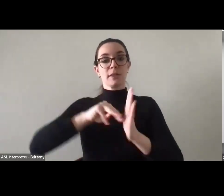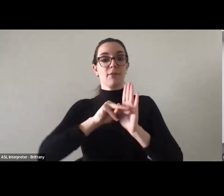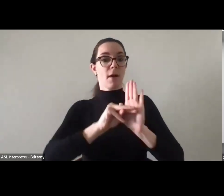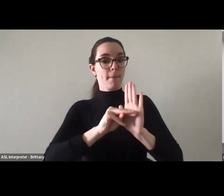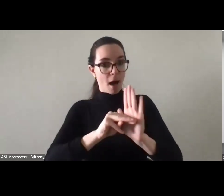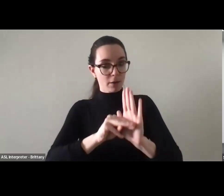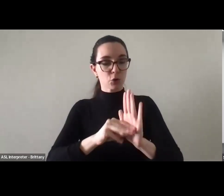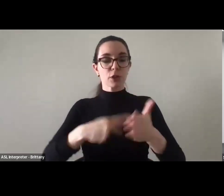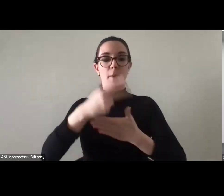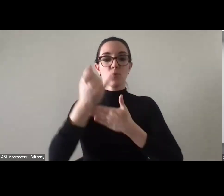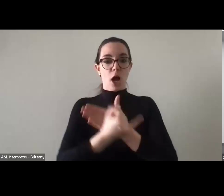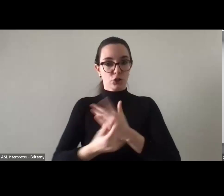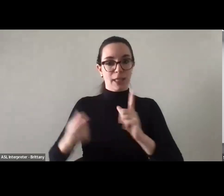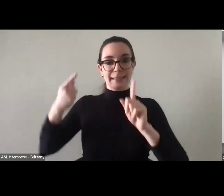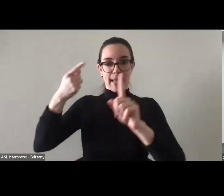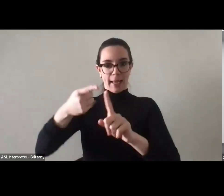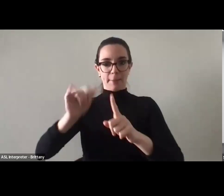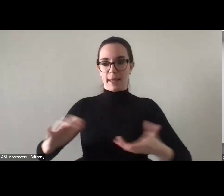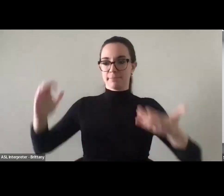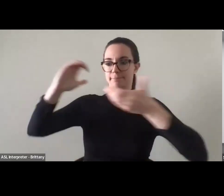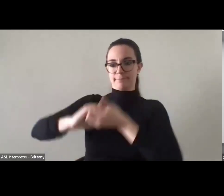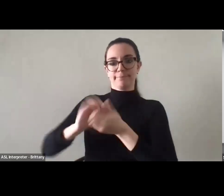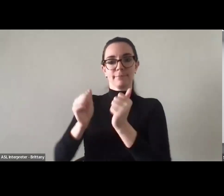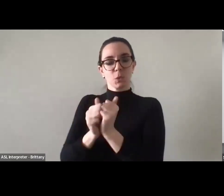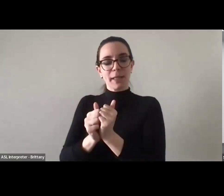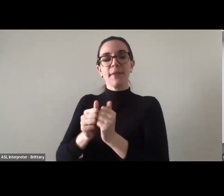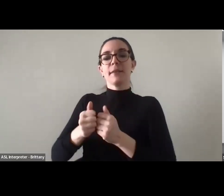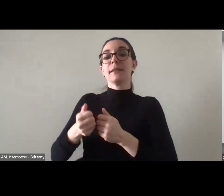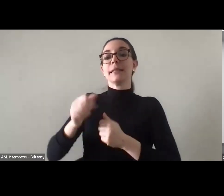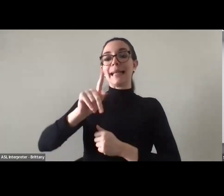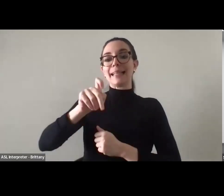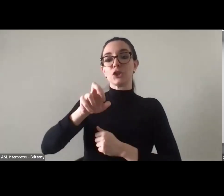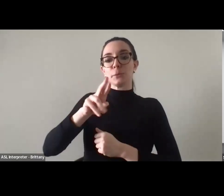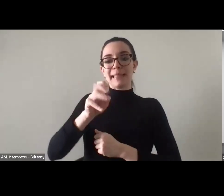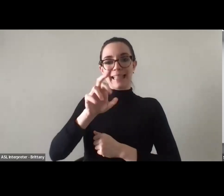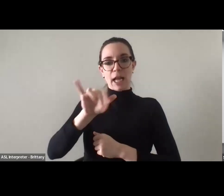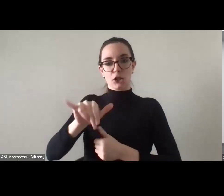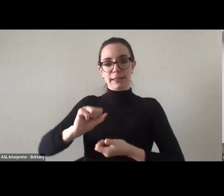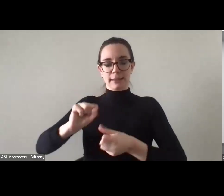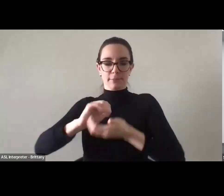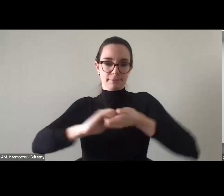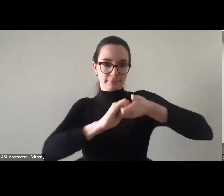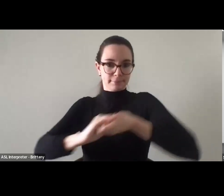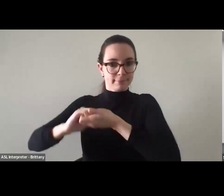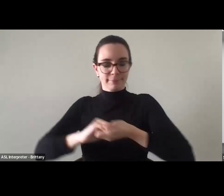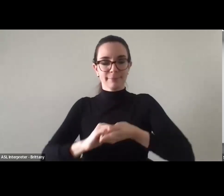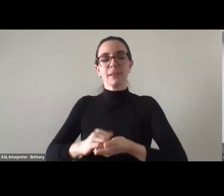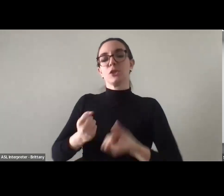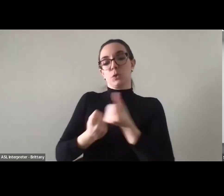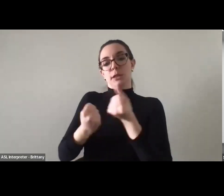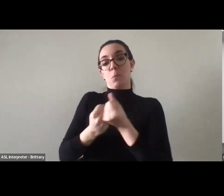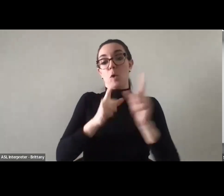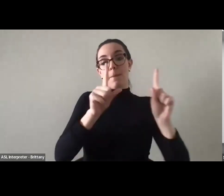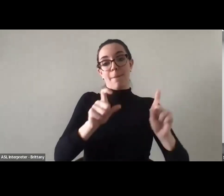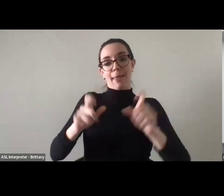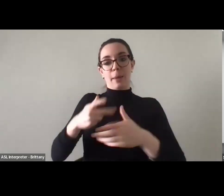Project, or AIM, which partnered with intermediaries from industry to support pilot sites fostering inclusion and